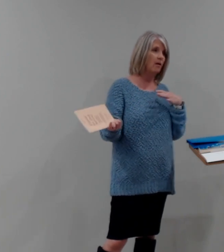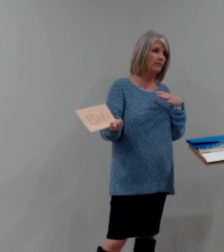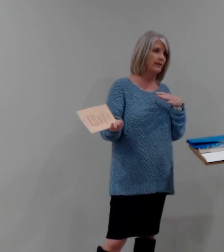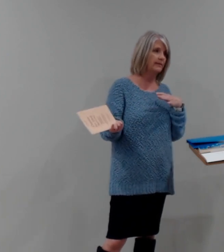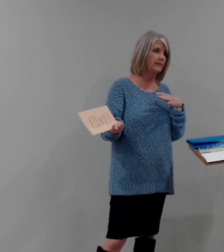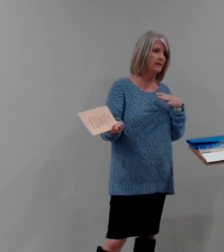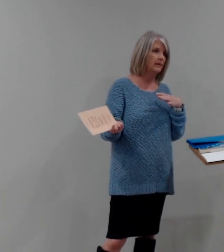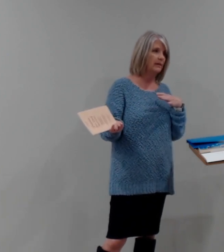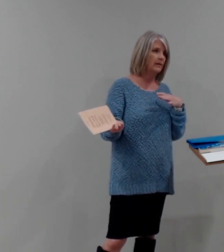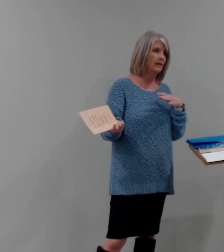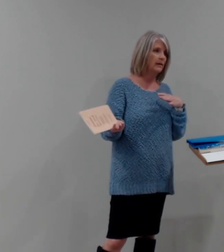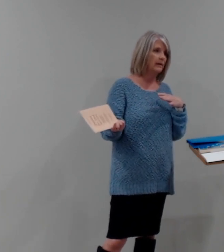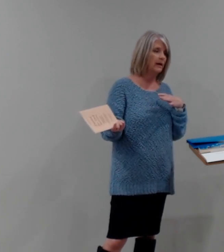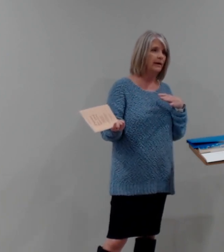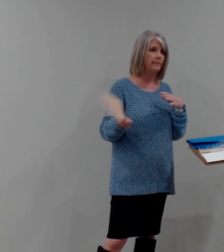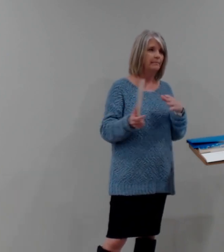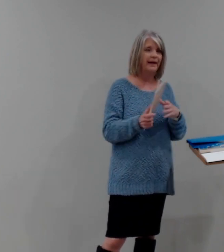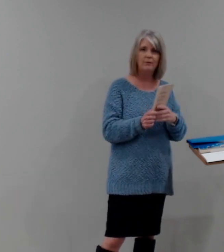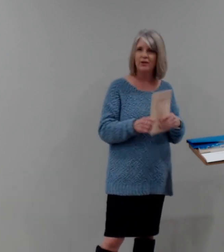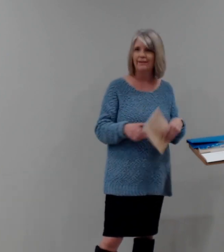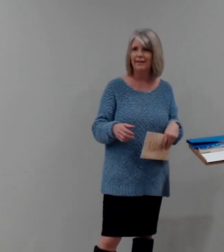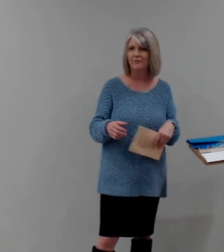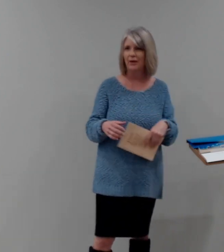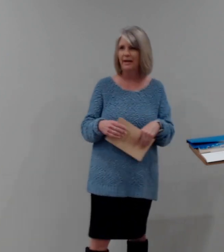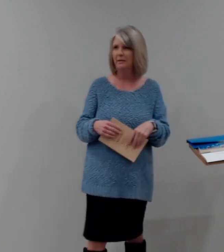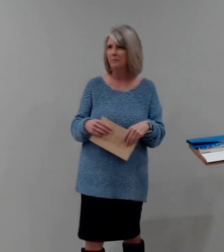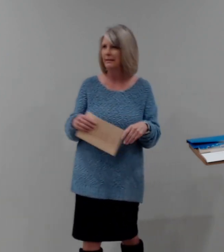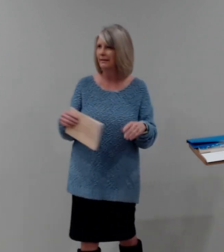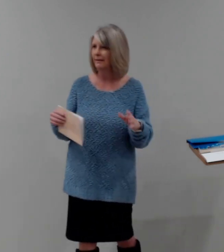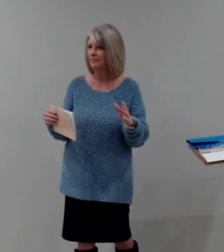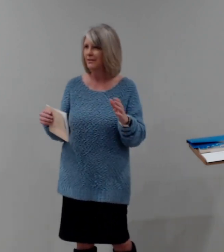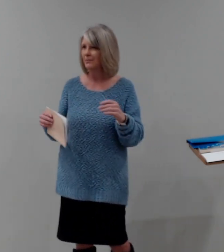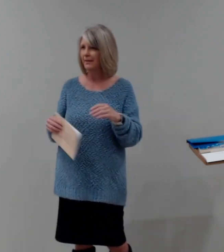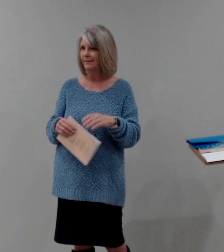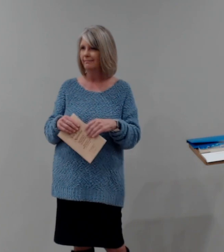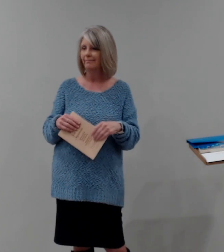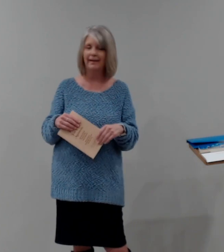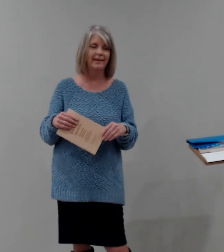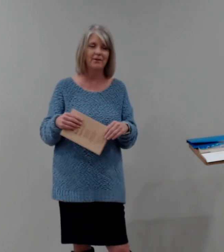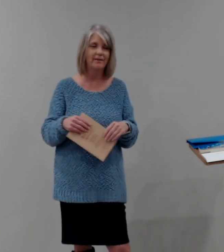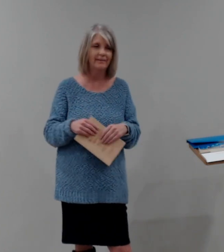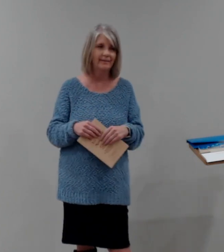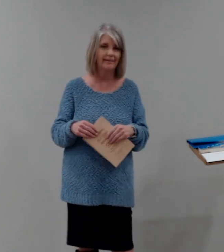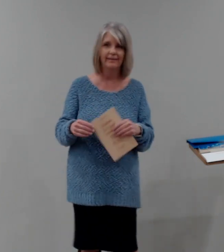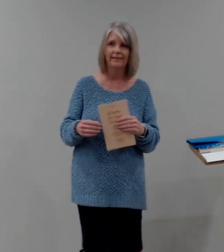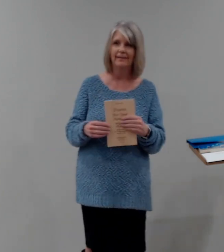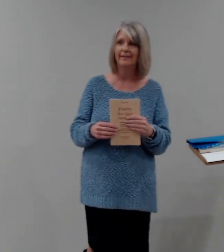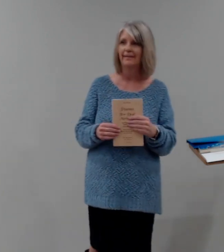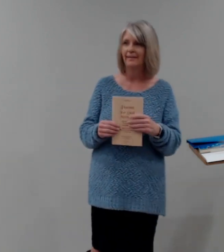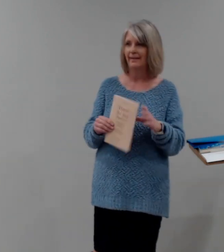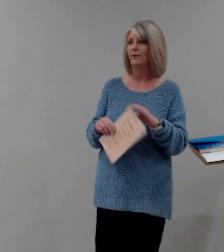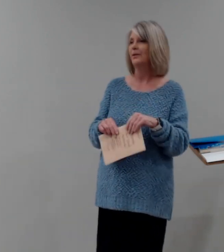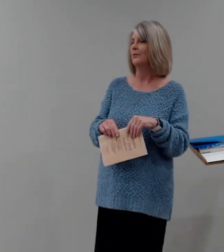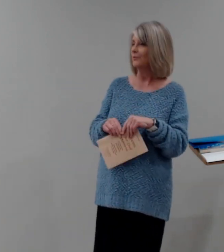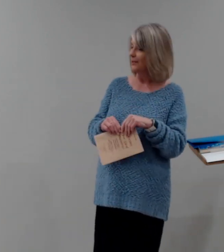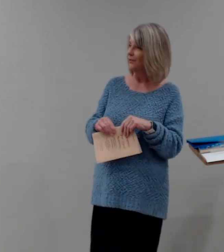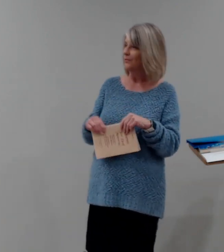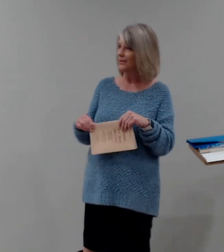office. I wish I could think of her name. It's not going to do. We know her face. Yeah, we know who we're talking